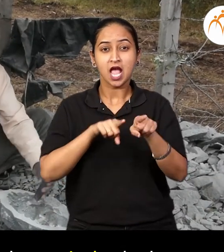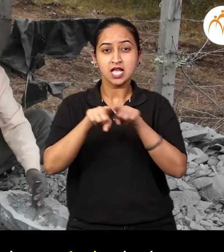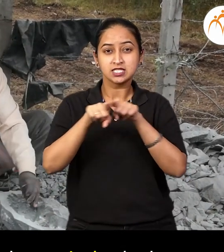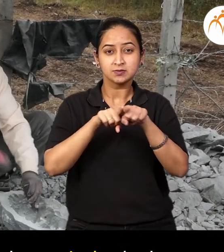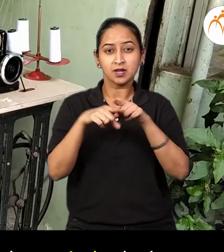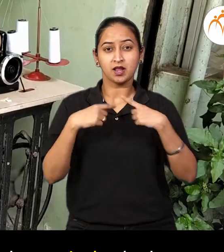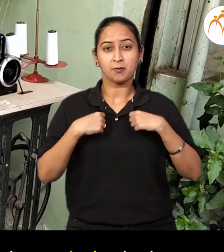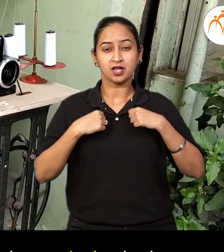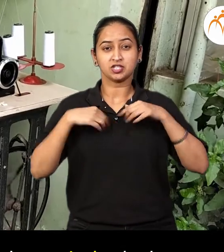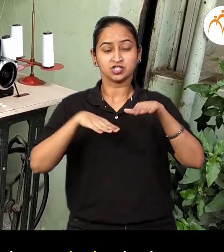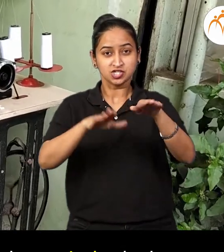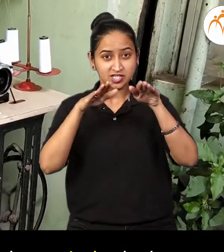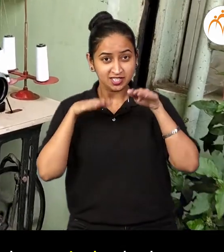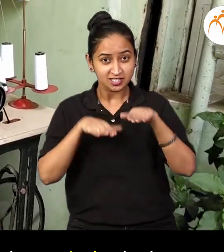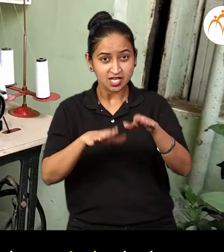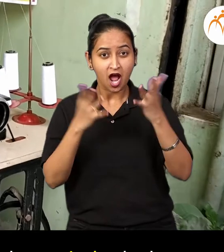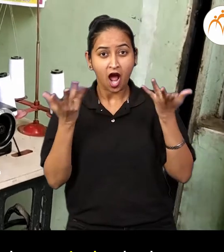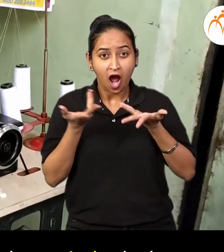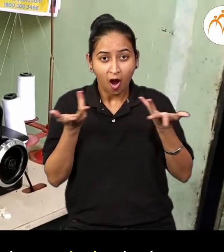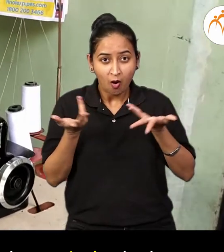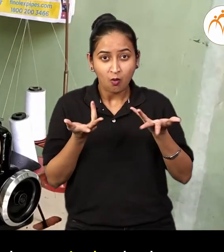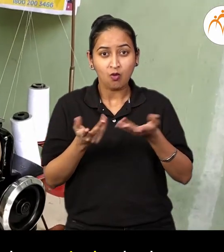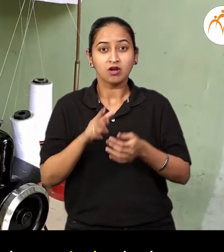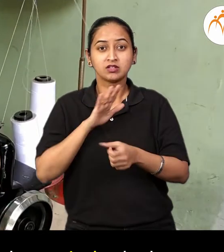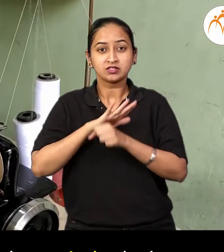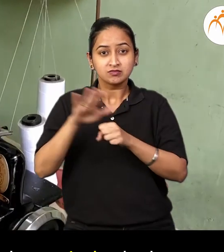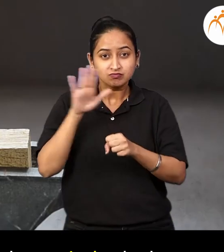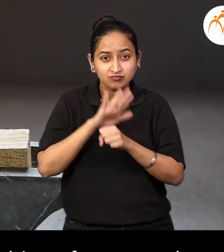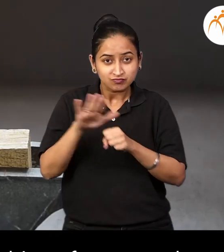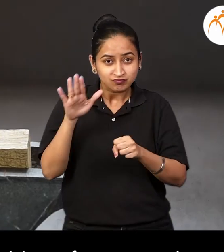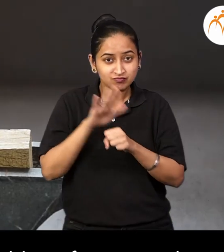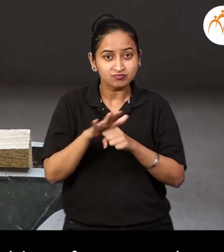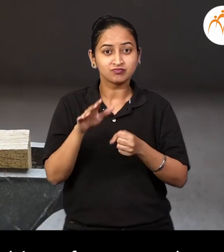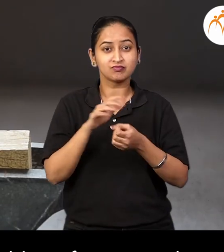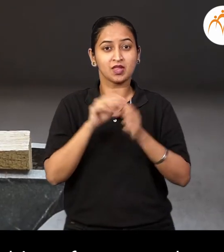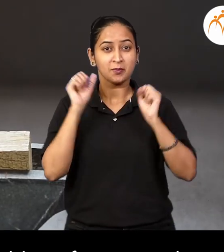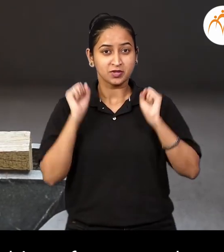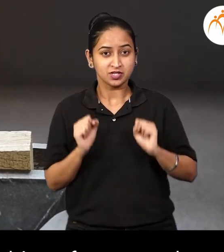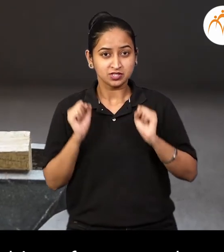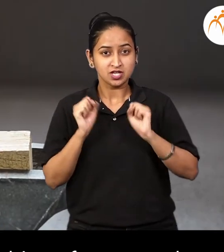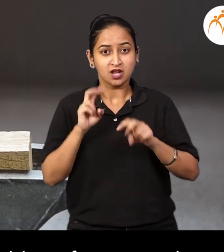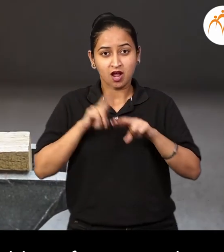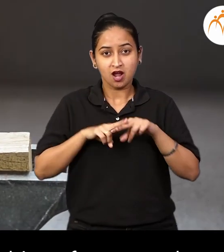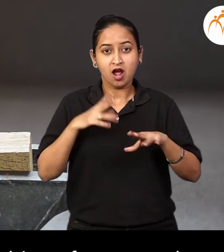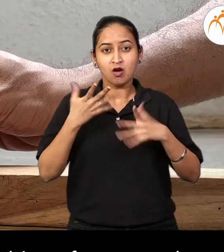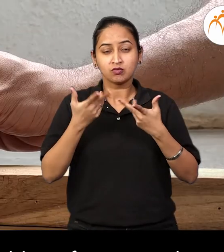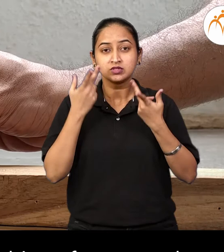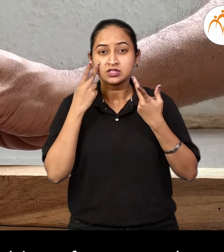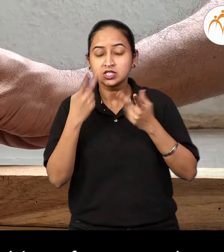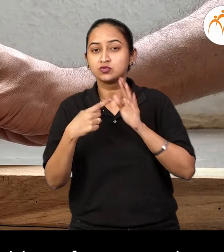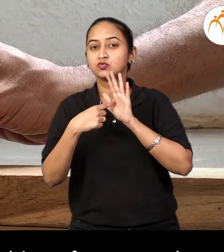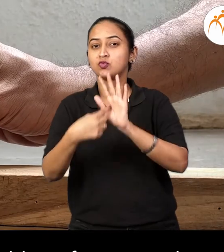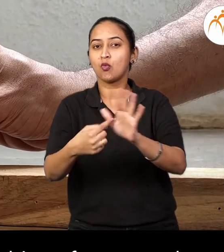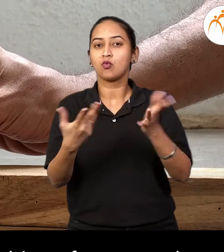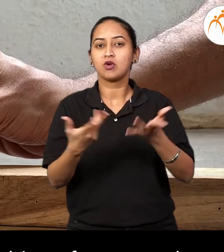show how they stitch clothes and how they make things